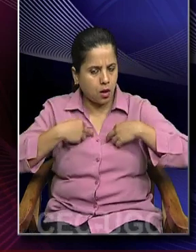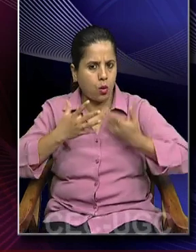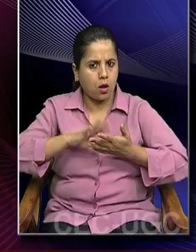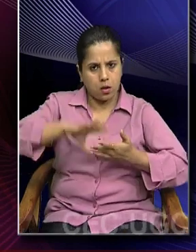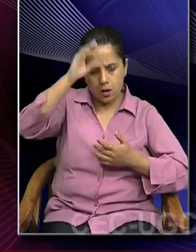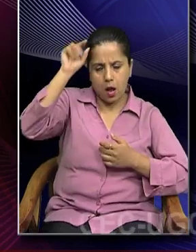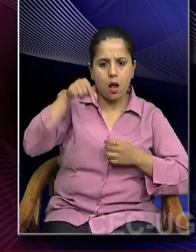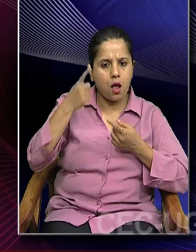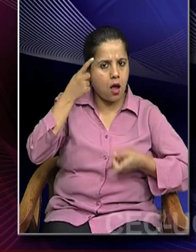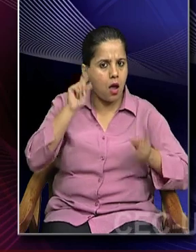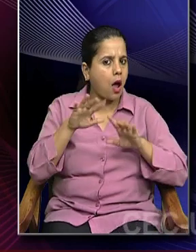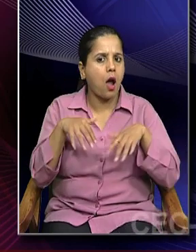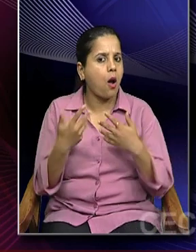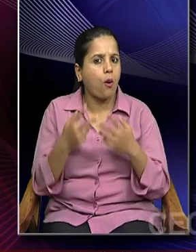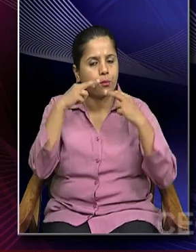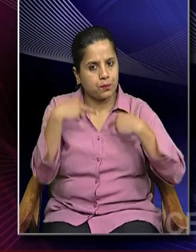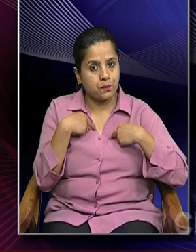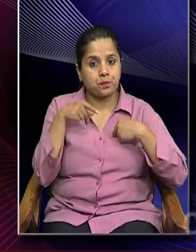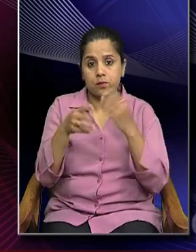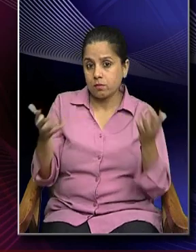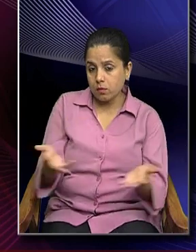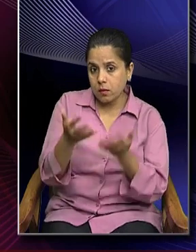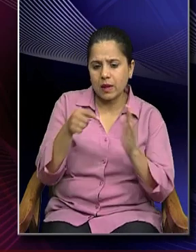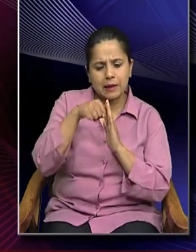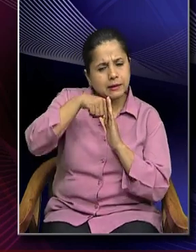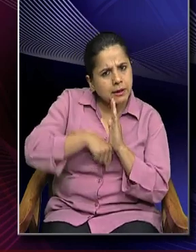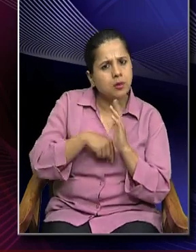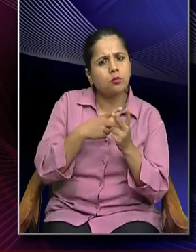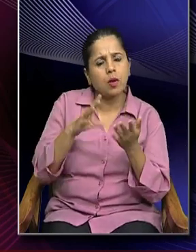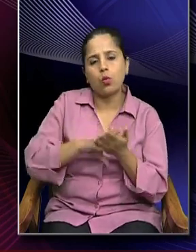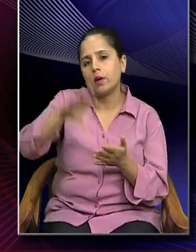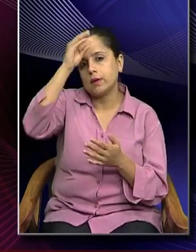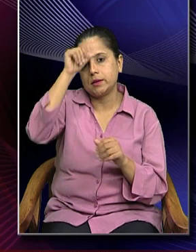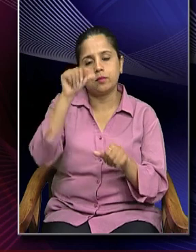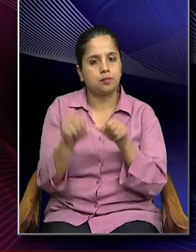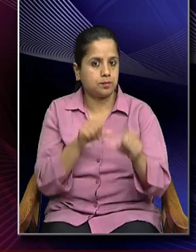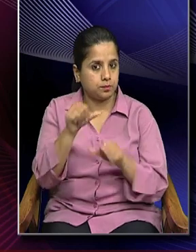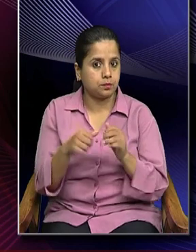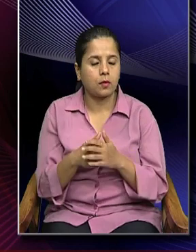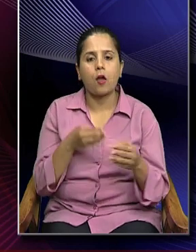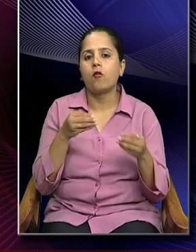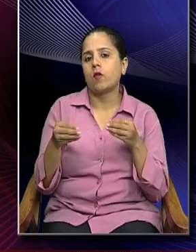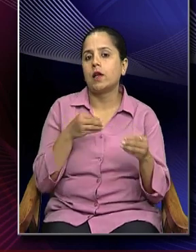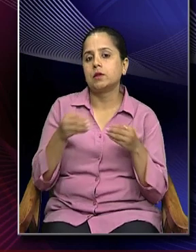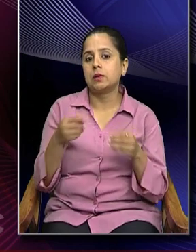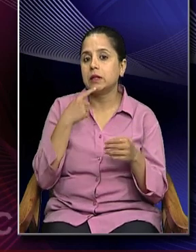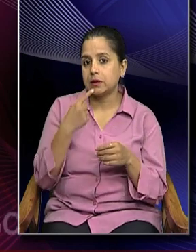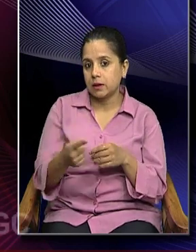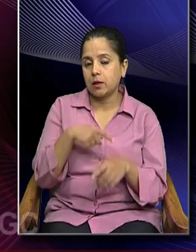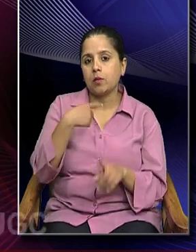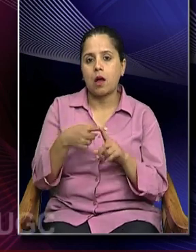learning strategies, fostering a deeper learning. Flexibility